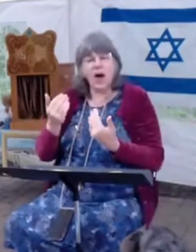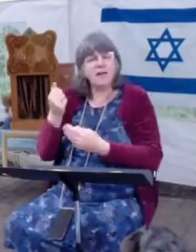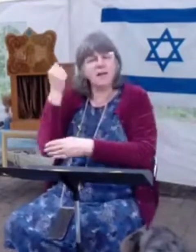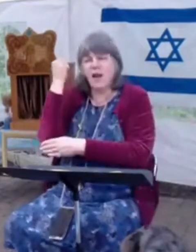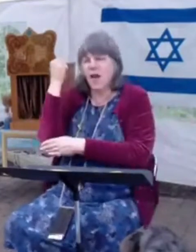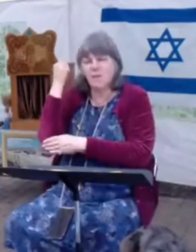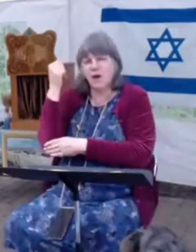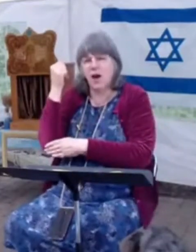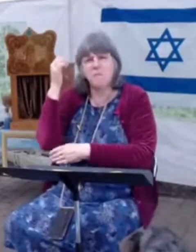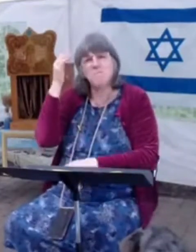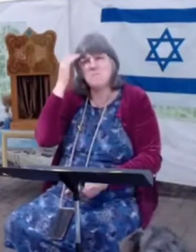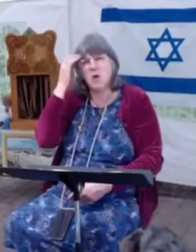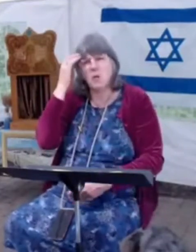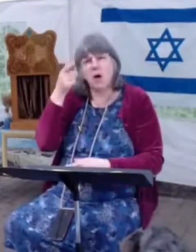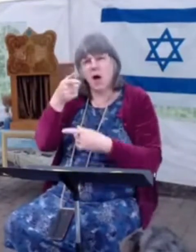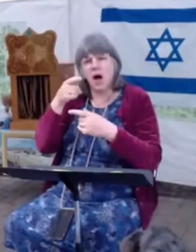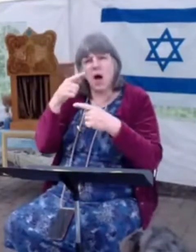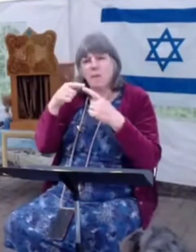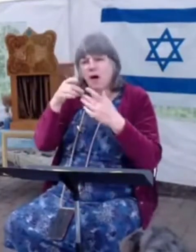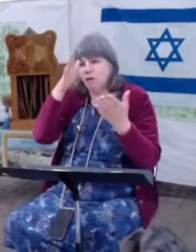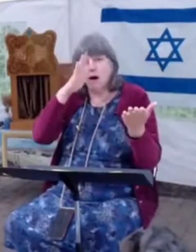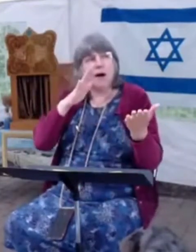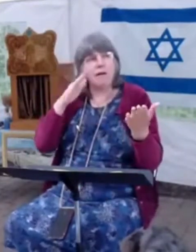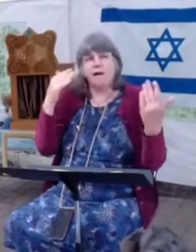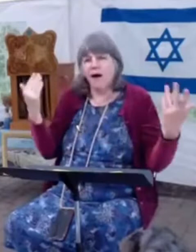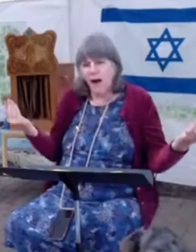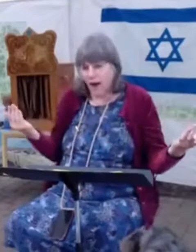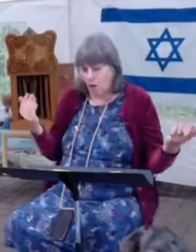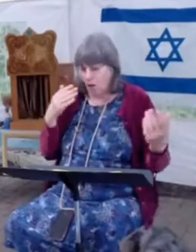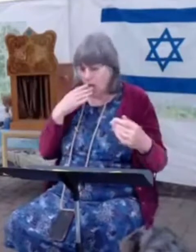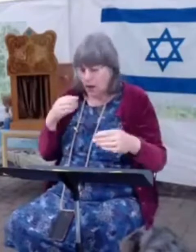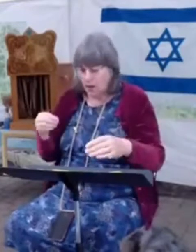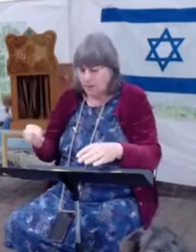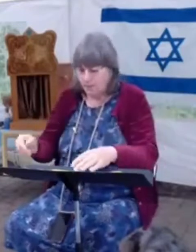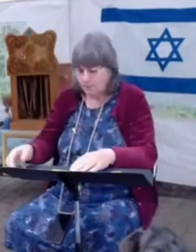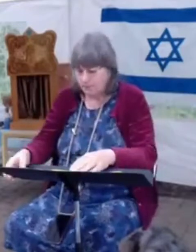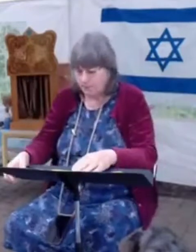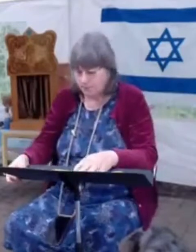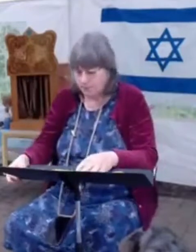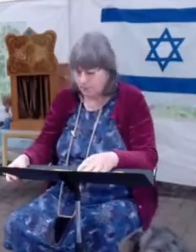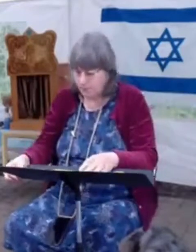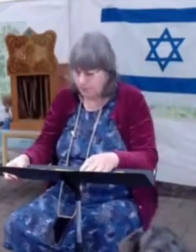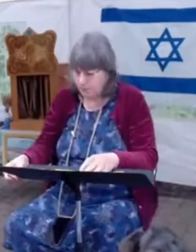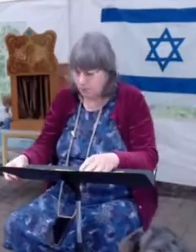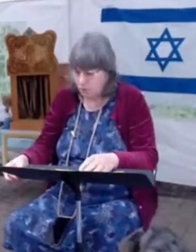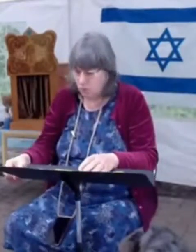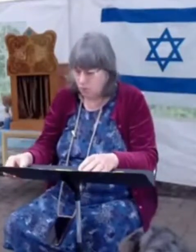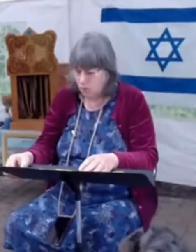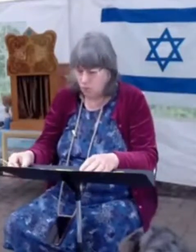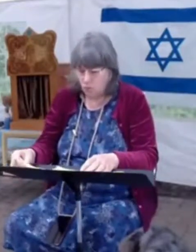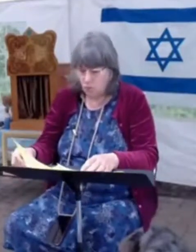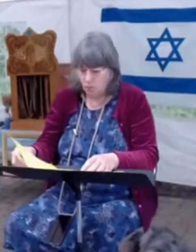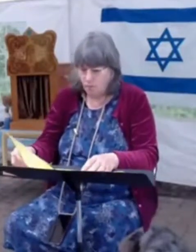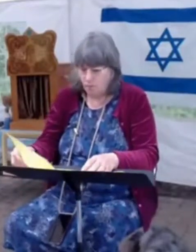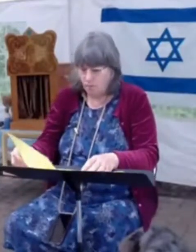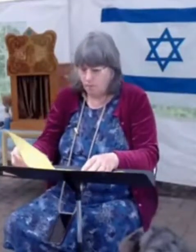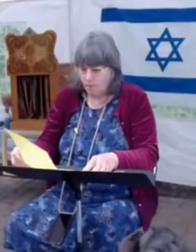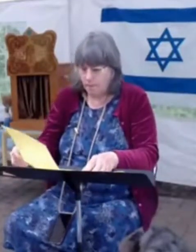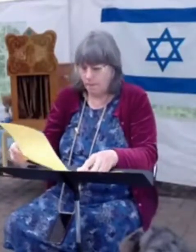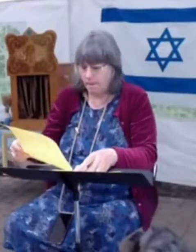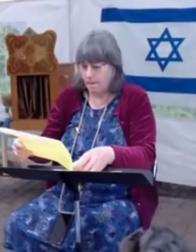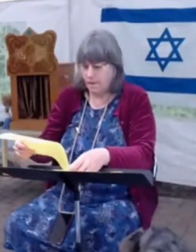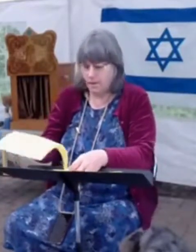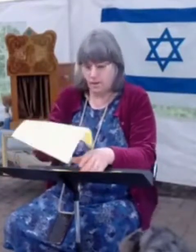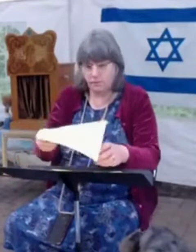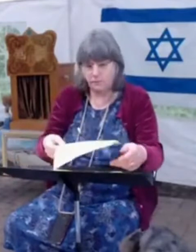he began to have higher notions of virtue than others had, and he determined to renew and change the opinion of